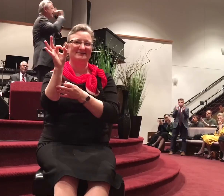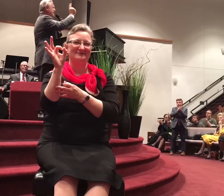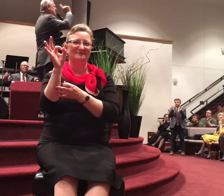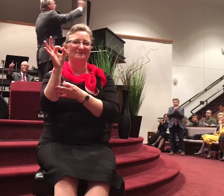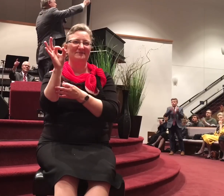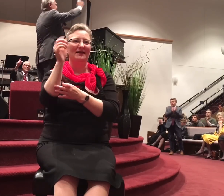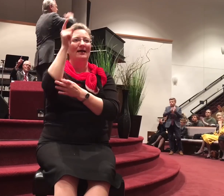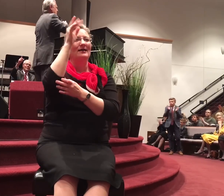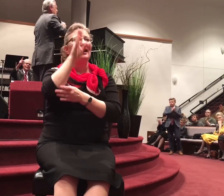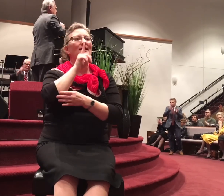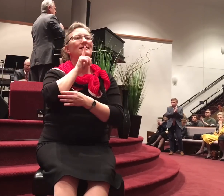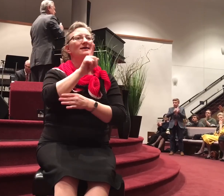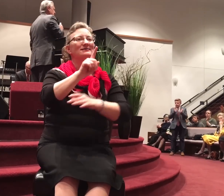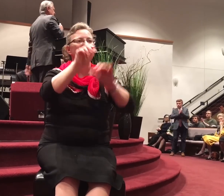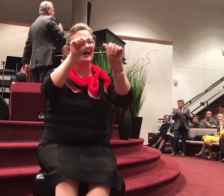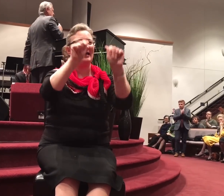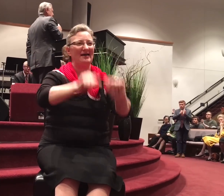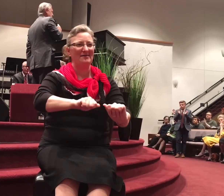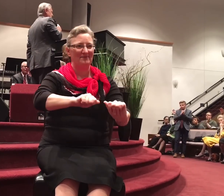God is able.